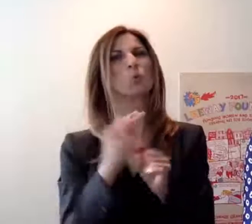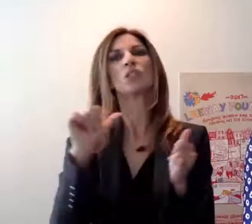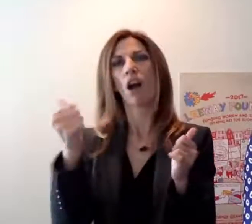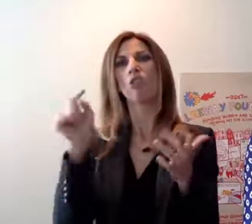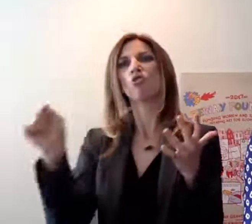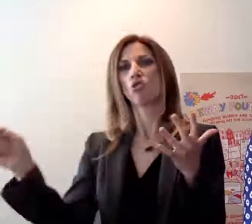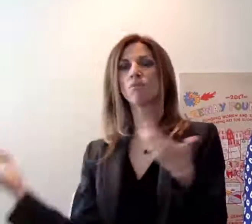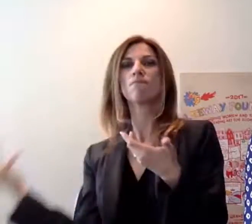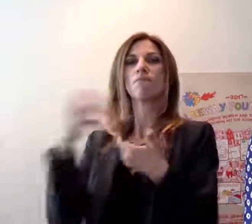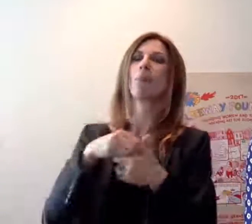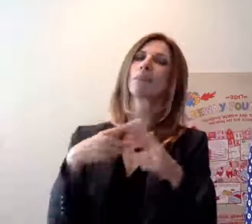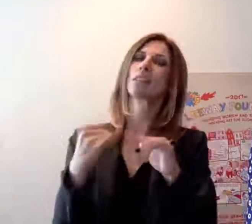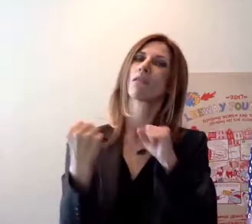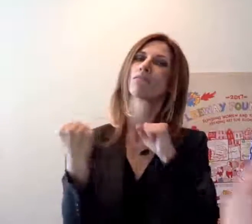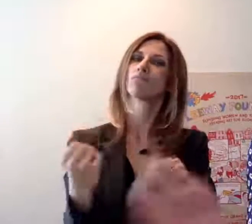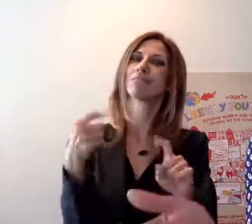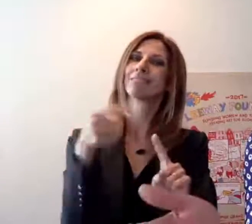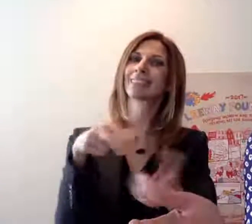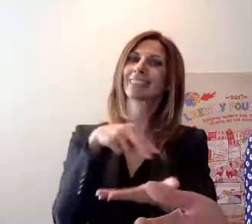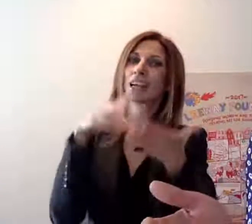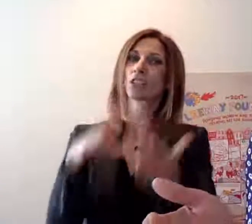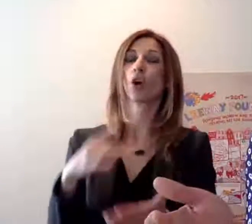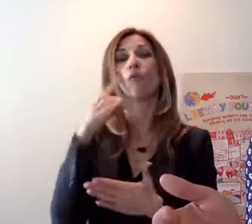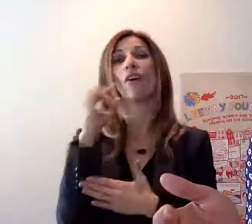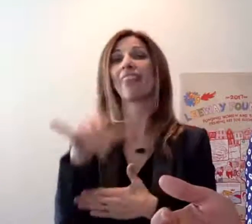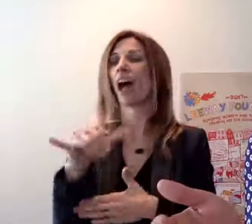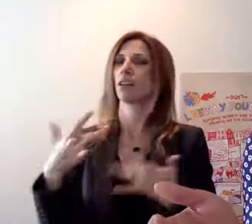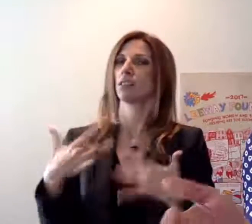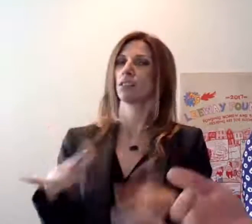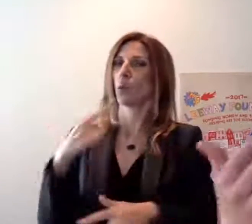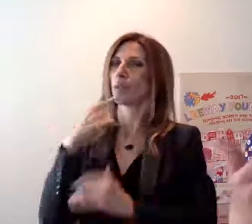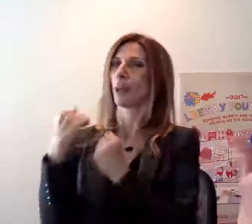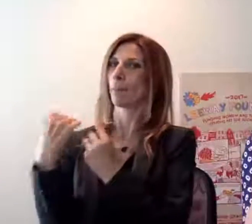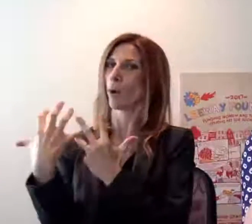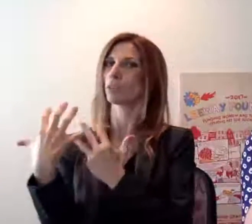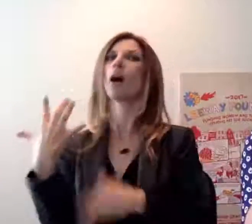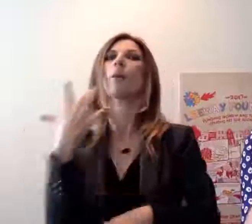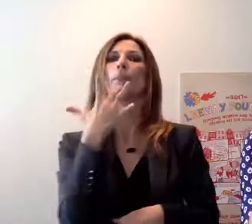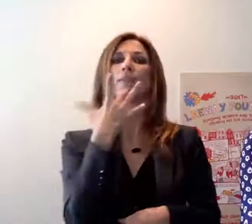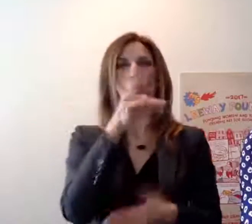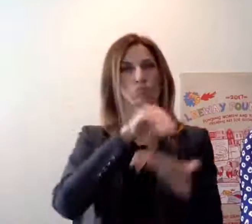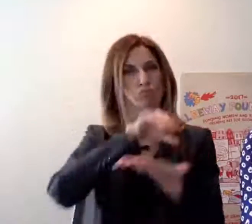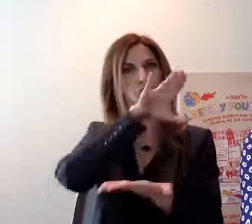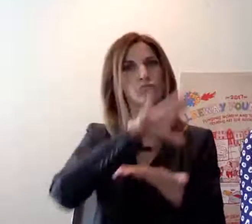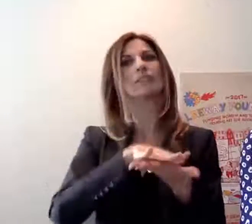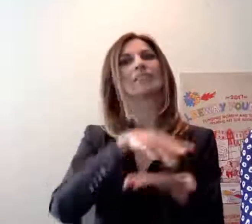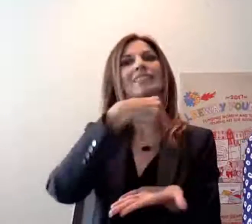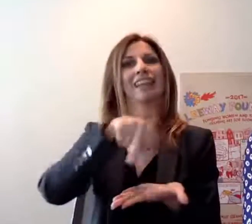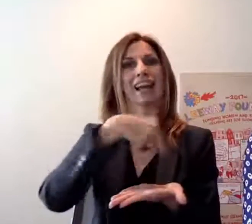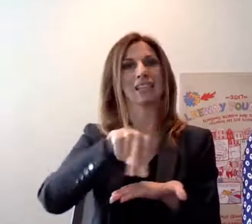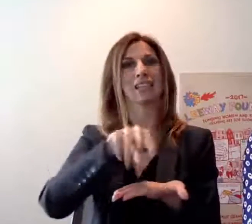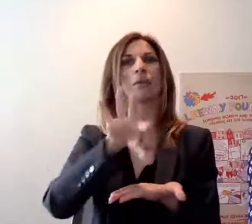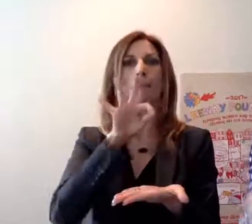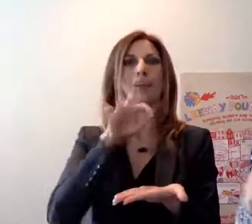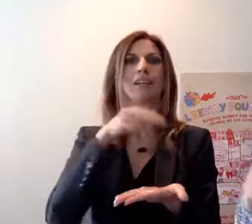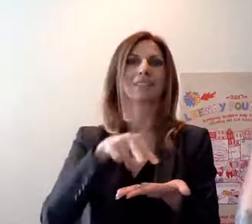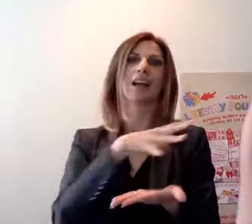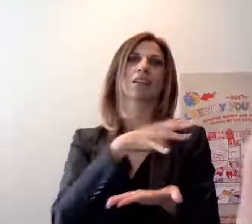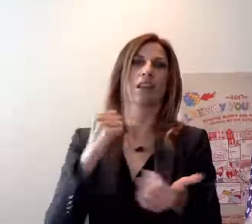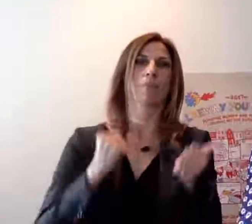media elements. And so in that case, instead of picking multidisciplinary, I would encourage you to pick dance and